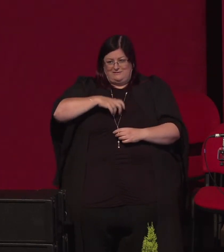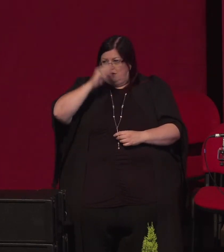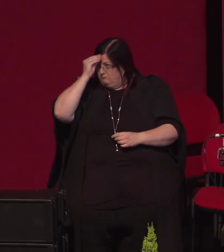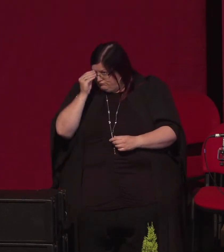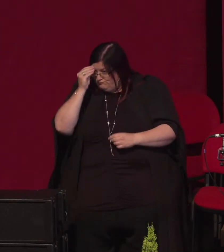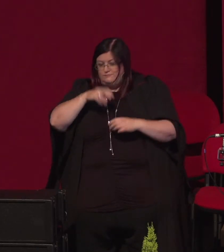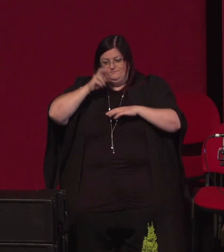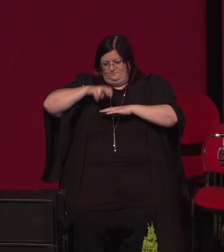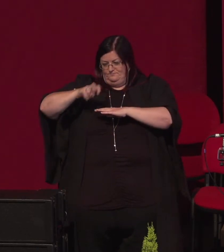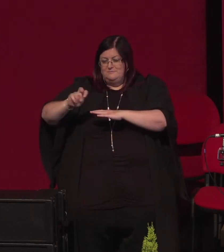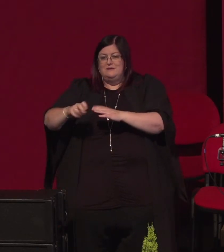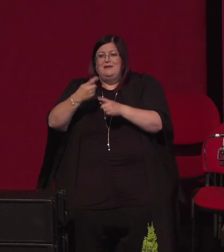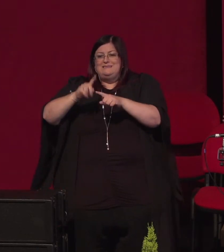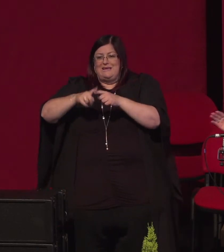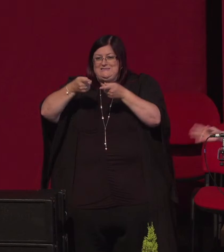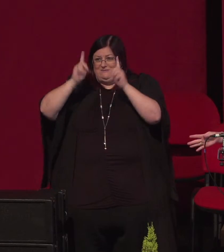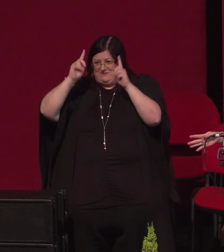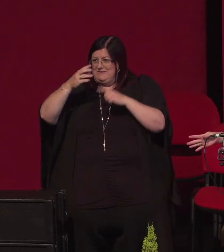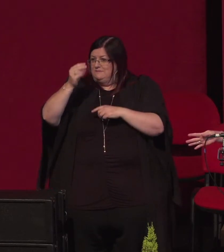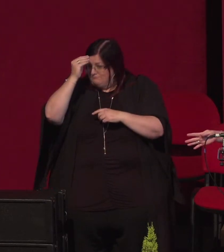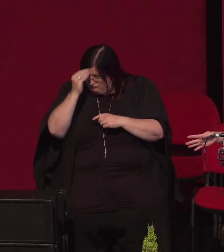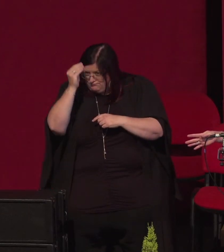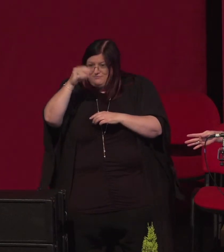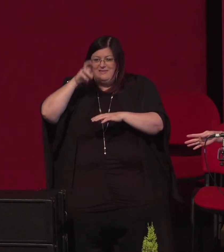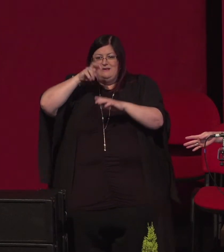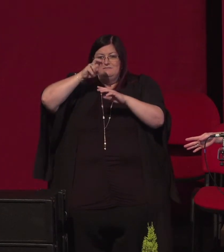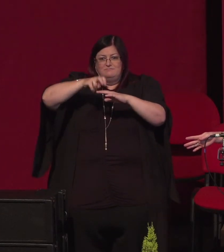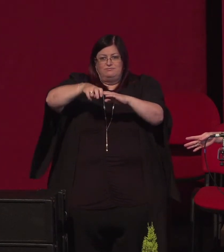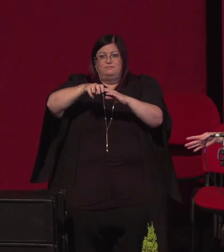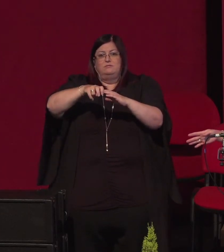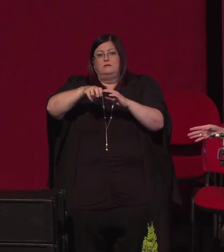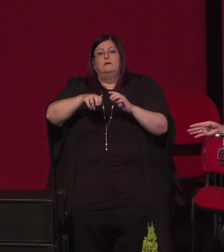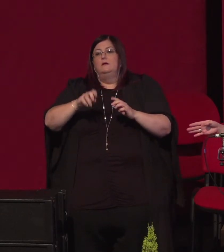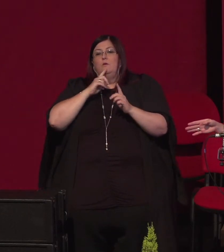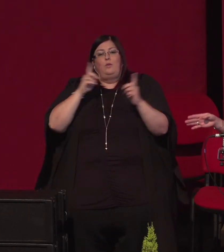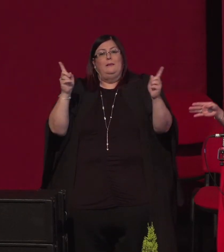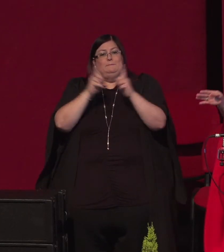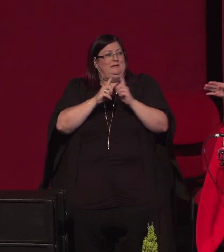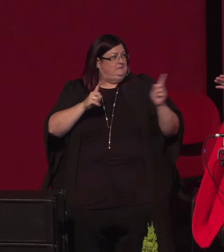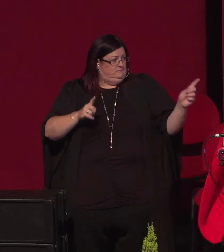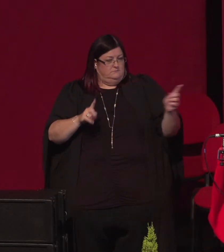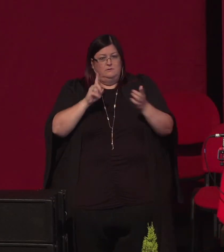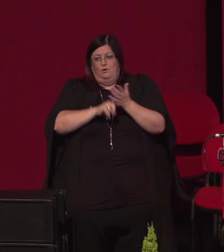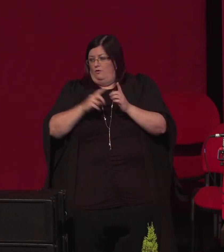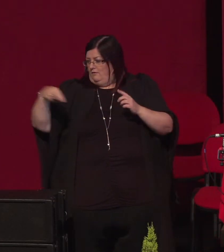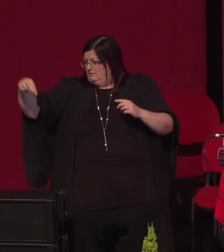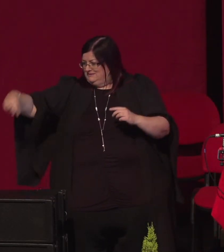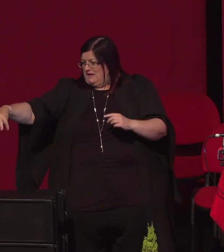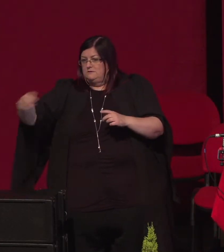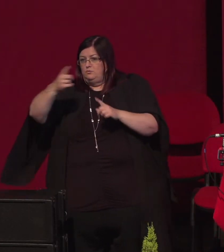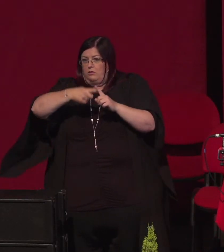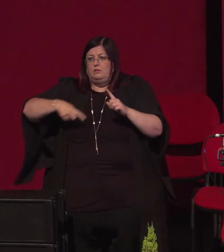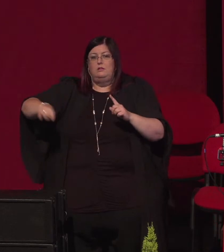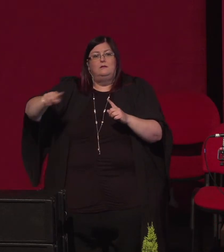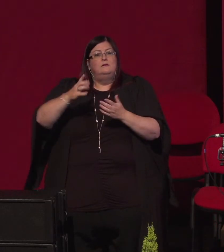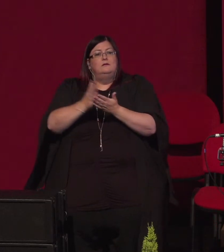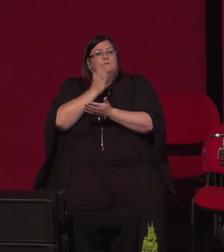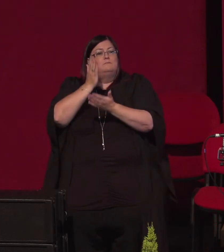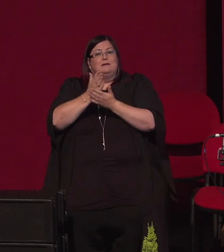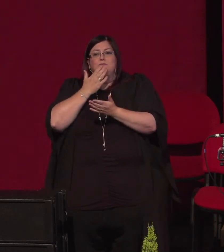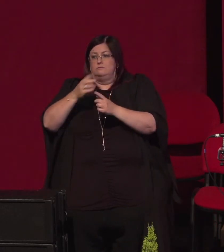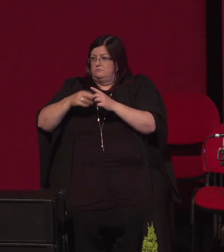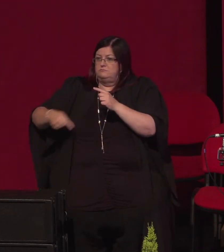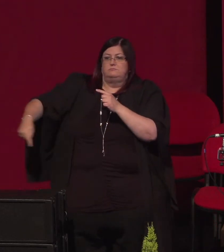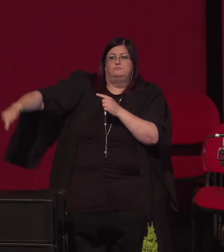Dean. I'll be waiting for you at the end of the platform, where I will then direct you to the back of the hall and you will return to your